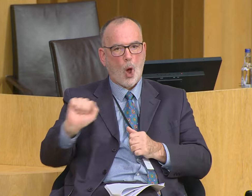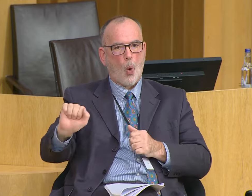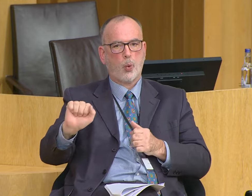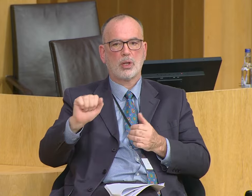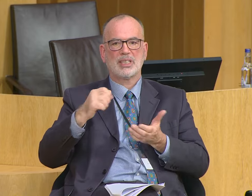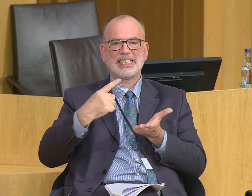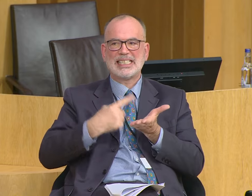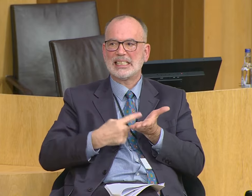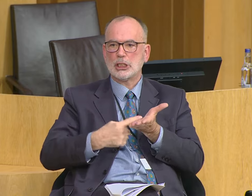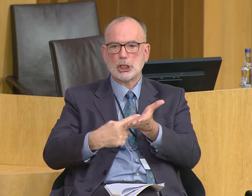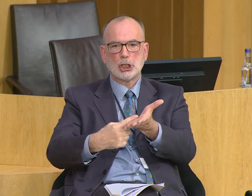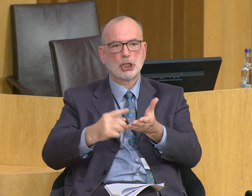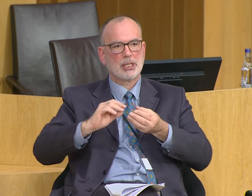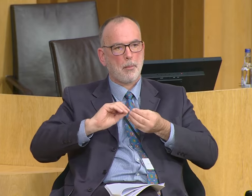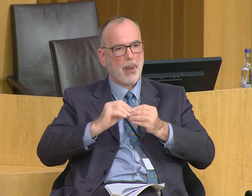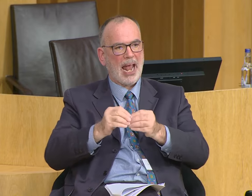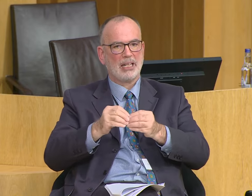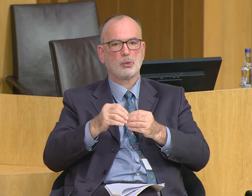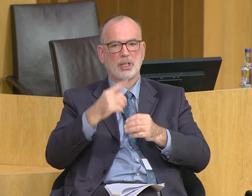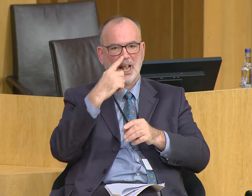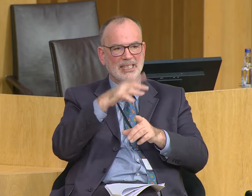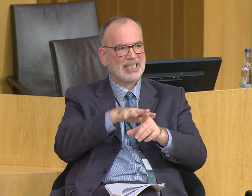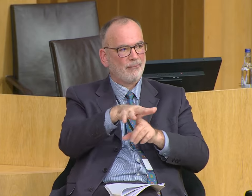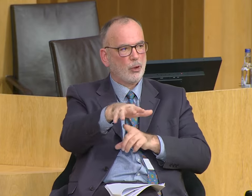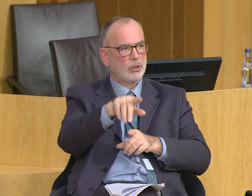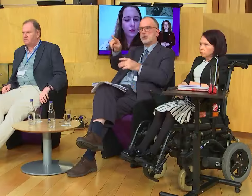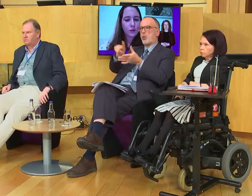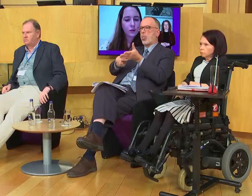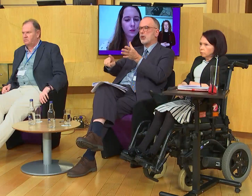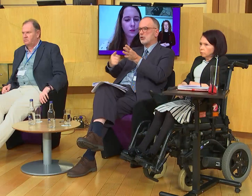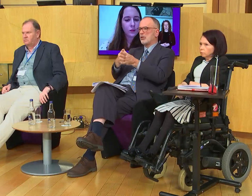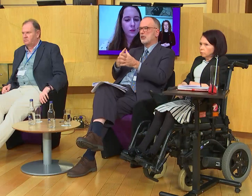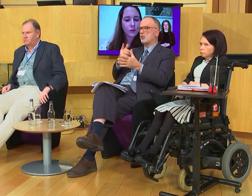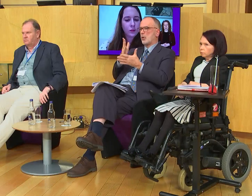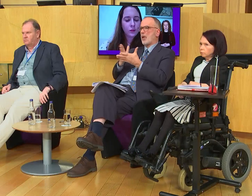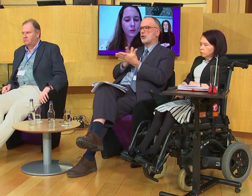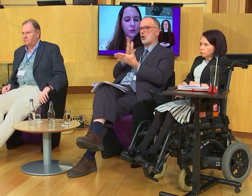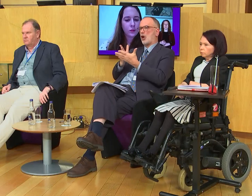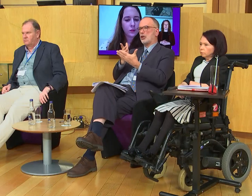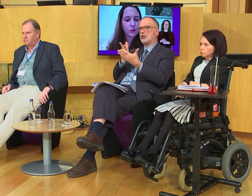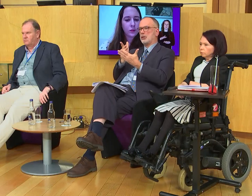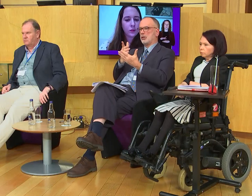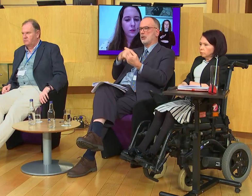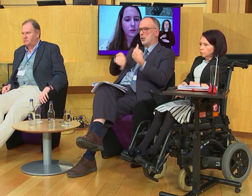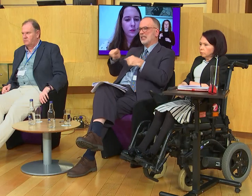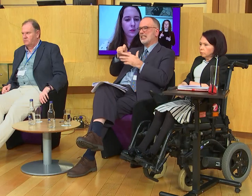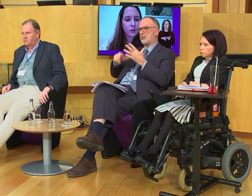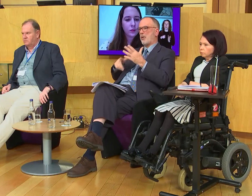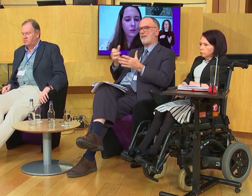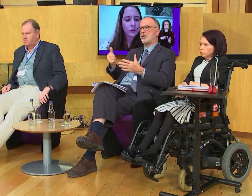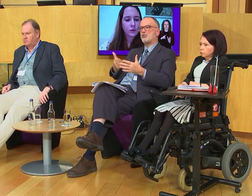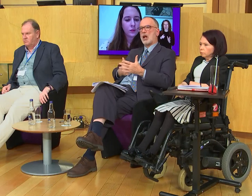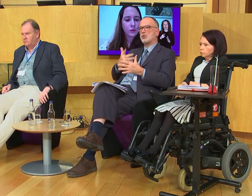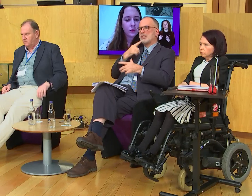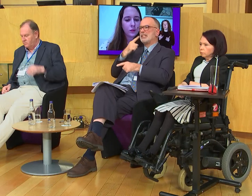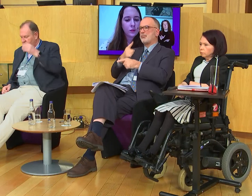strong voice and that really important view and make the decisions of how we're going to improve for the future in terms for local authorities and main